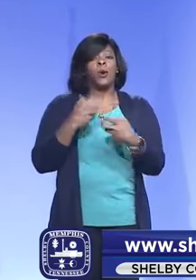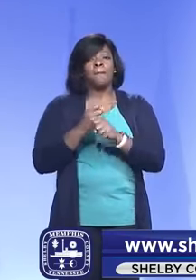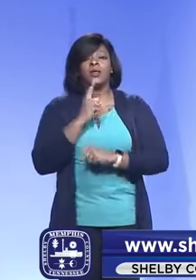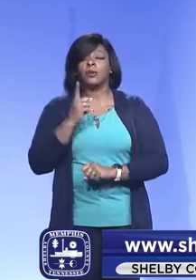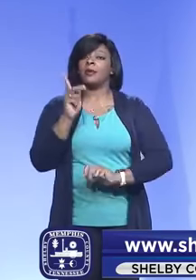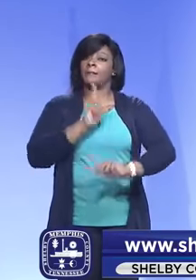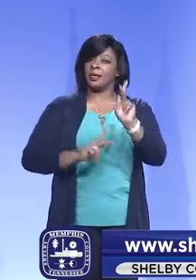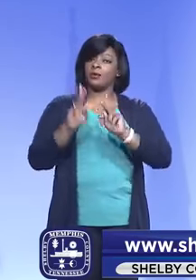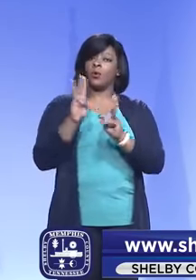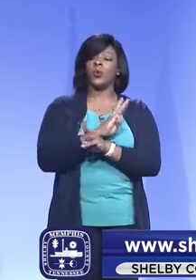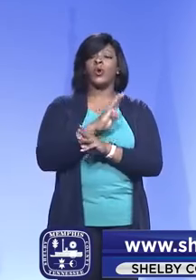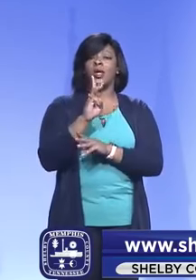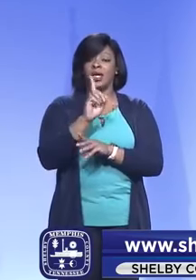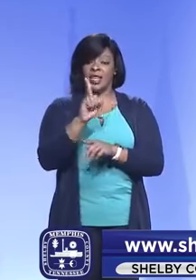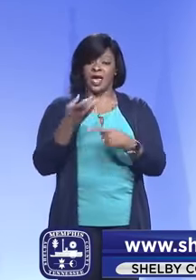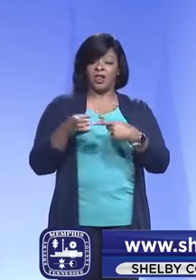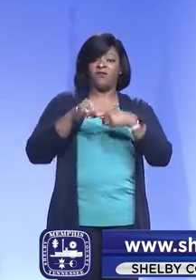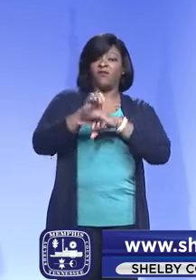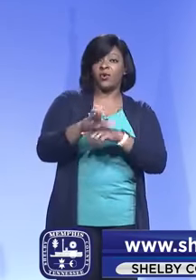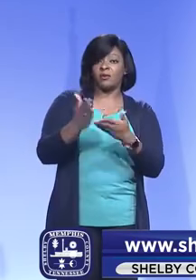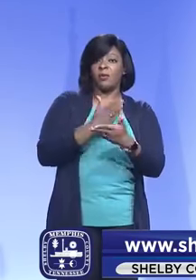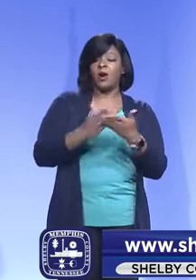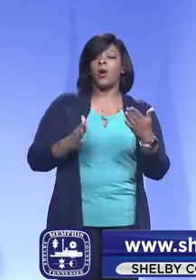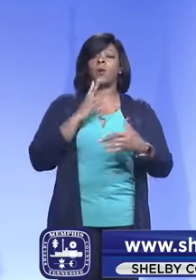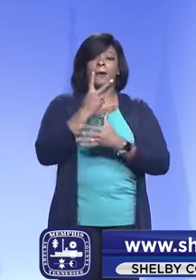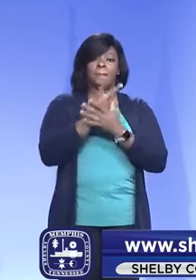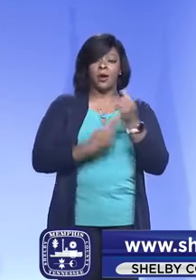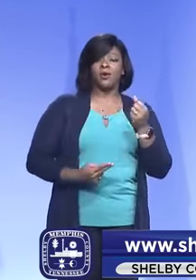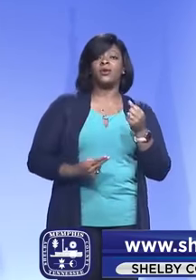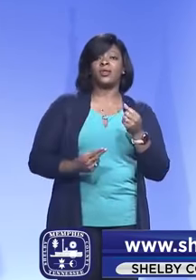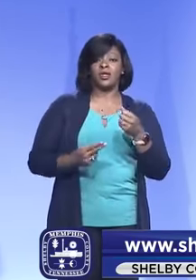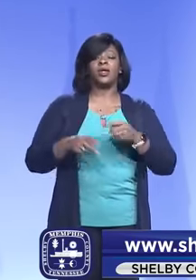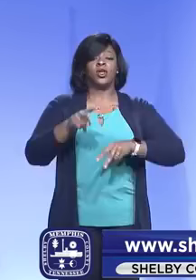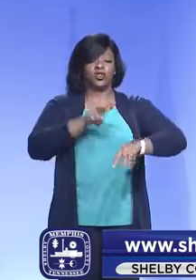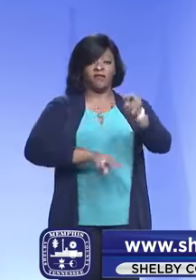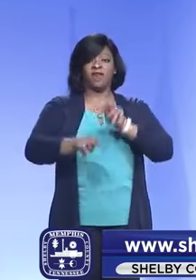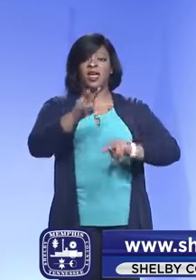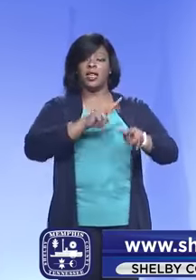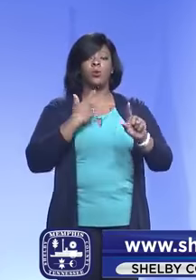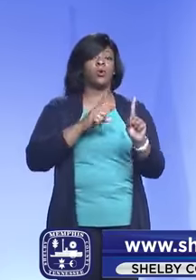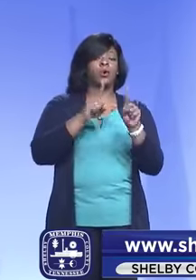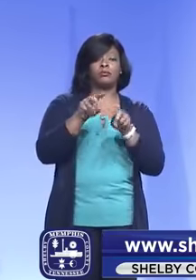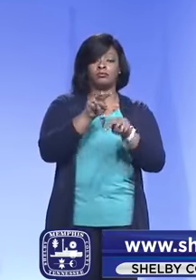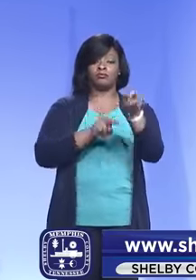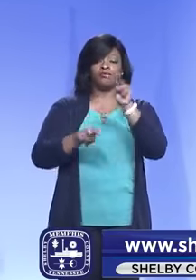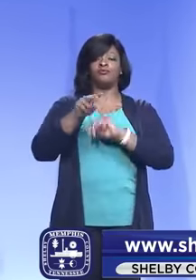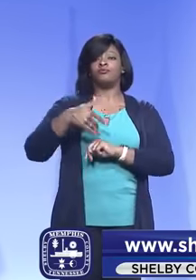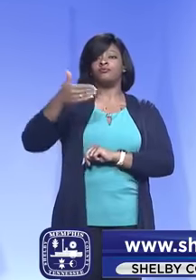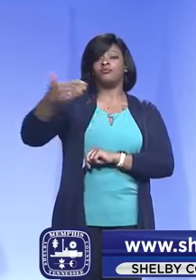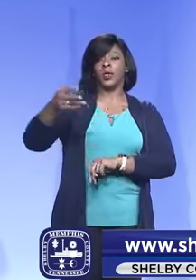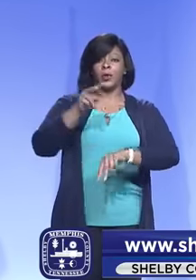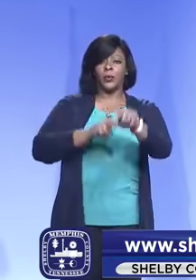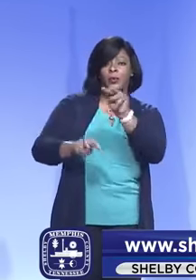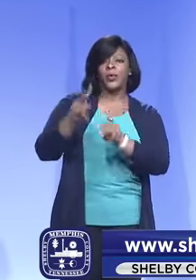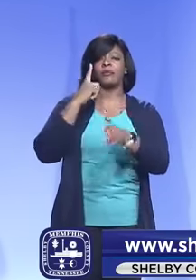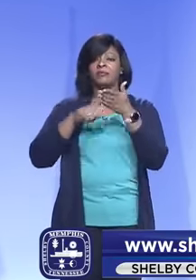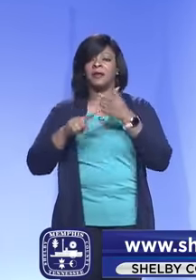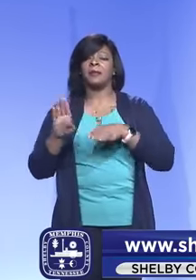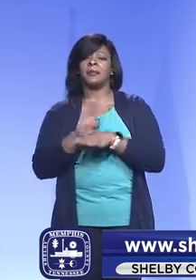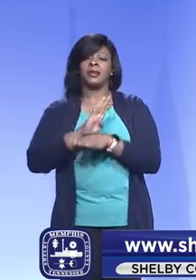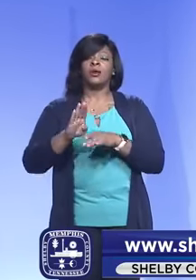that people are aware that enforcement component will be both surveillance. We'll just go out and randomly look at businesses.